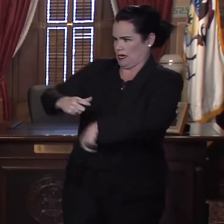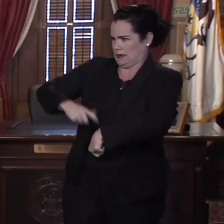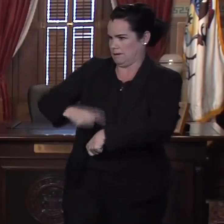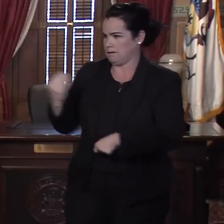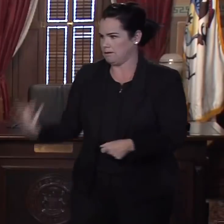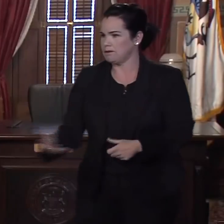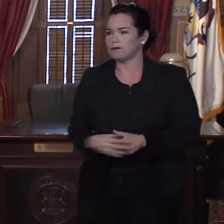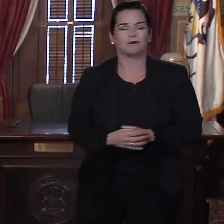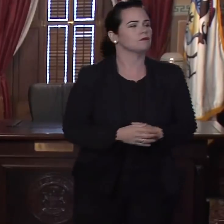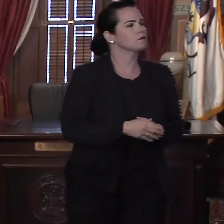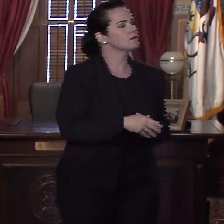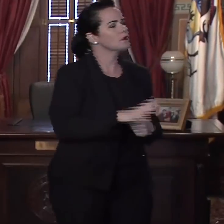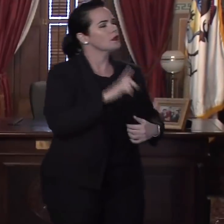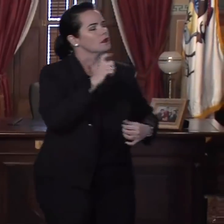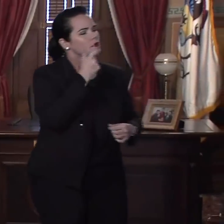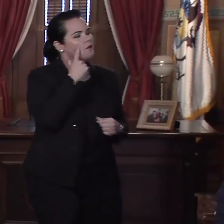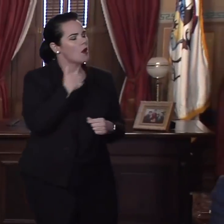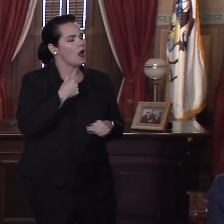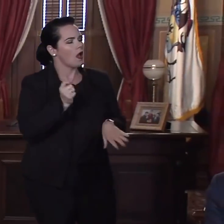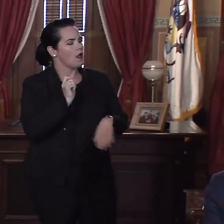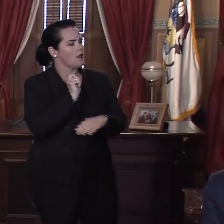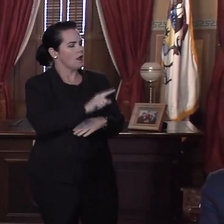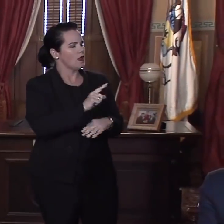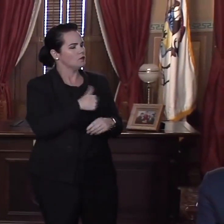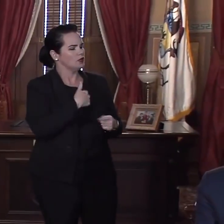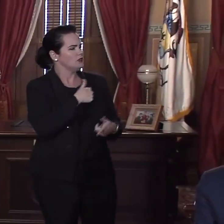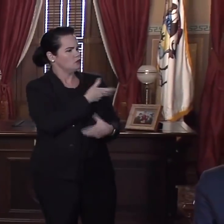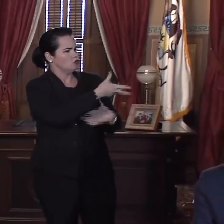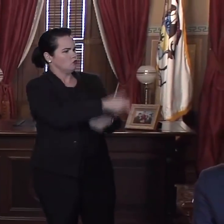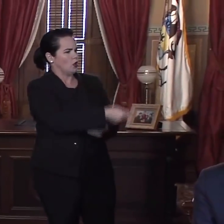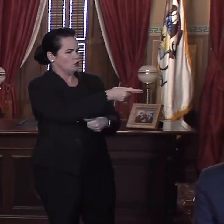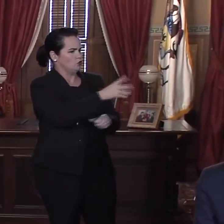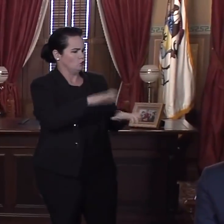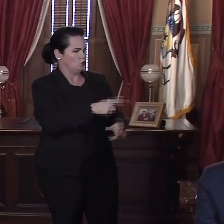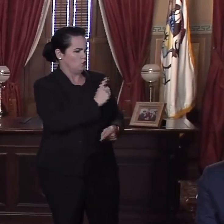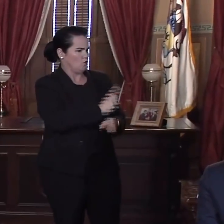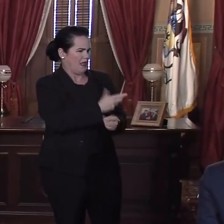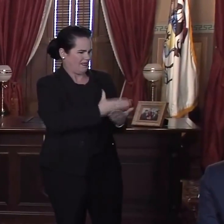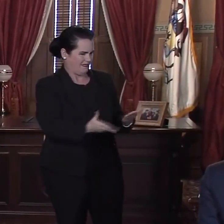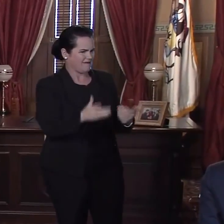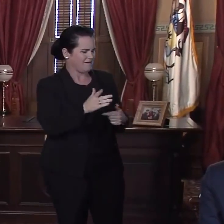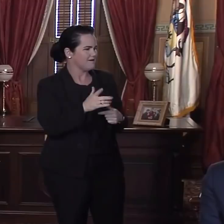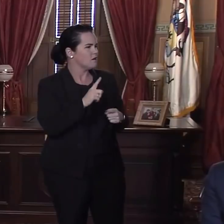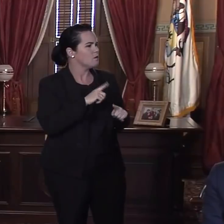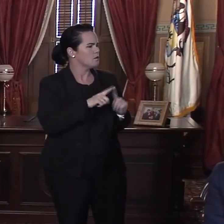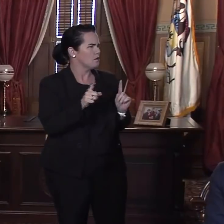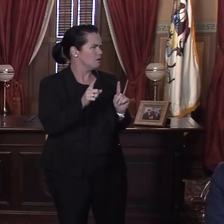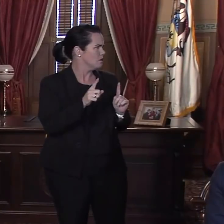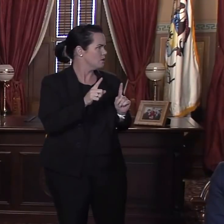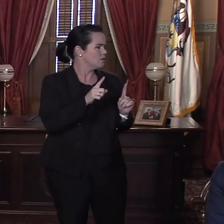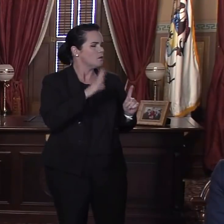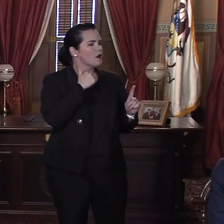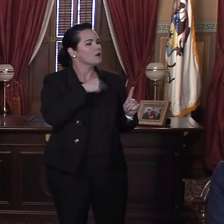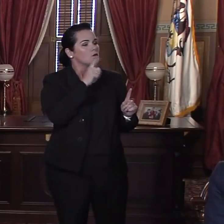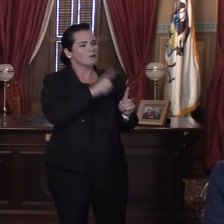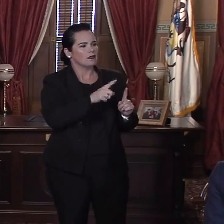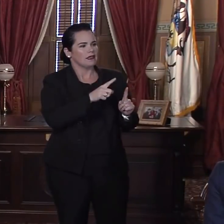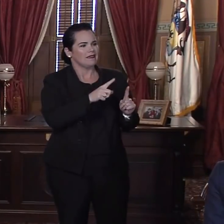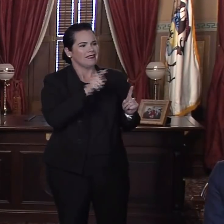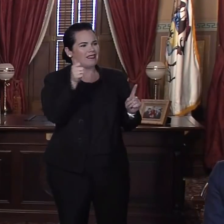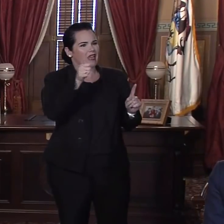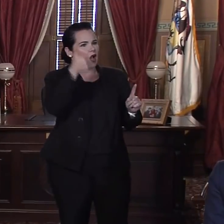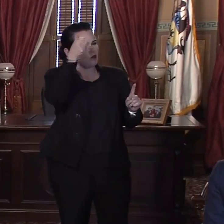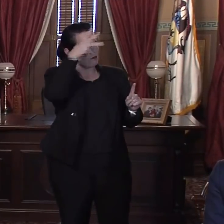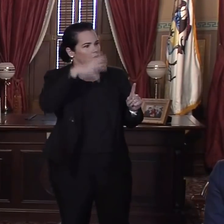Governor, late last month, Lee Chatfield tweeted about trusting you to do the right thing, but in the past week, he's been more outspoken about disagreeing with your decisions. How